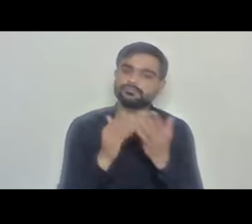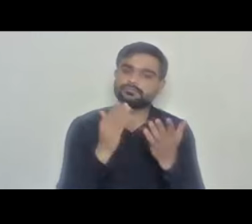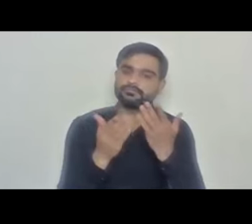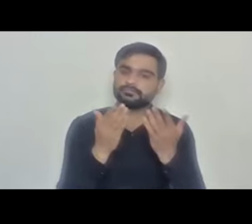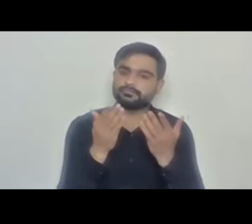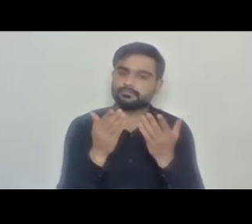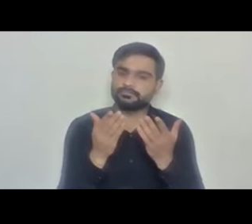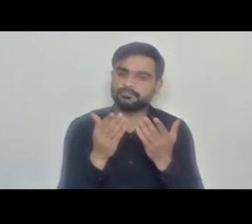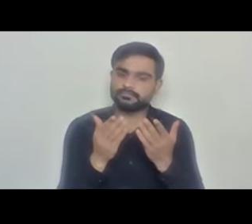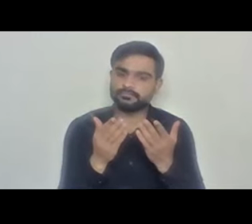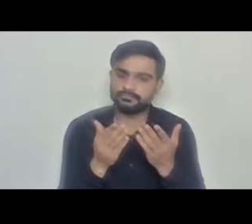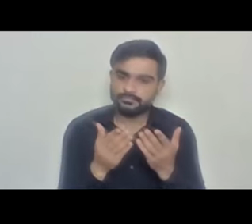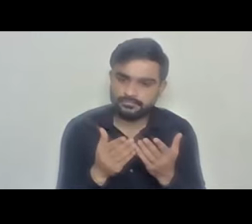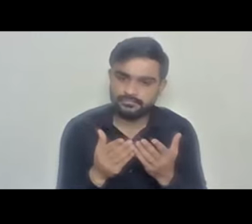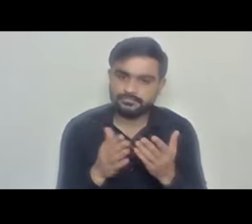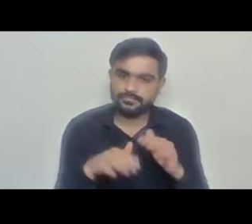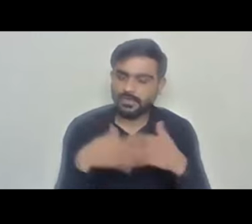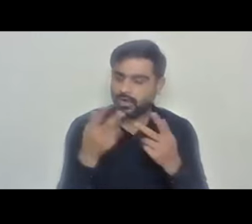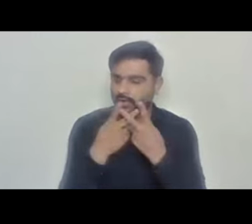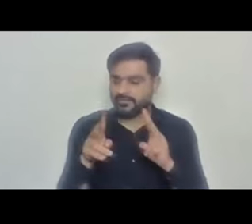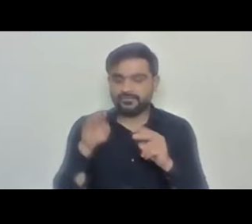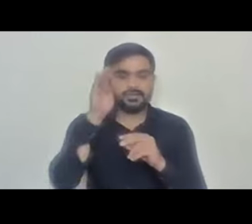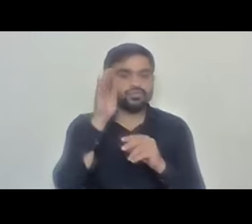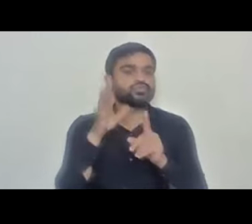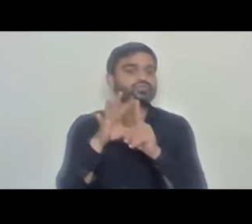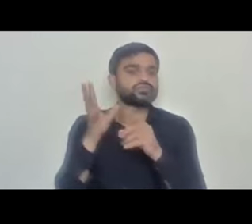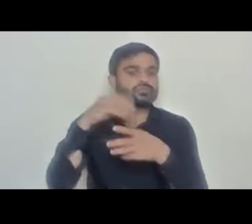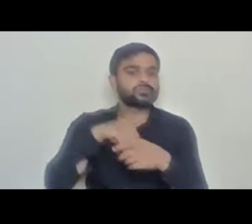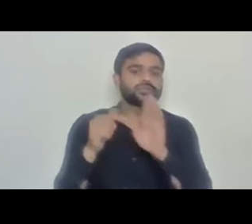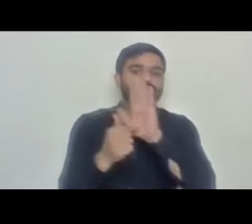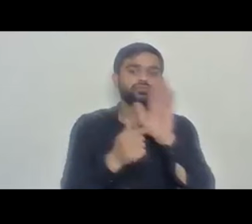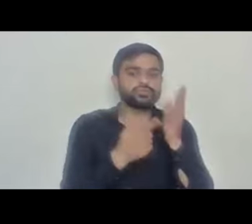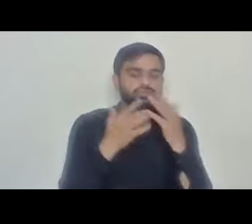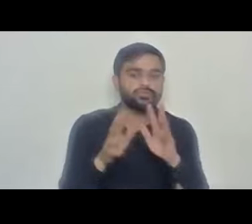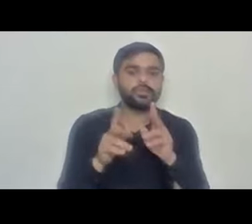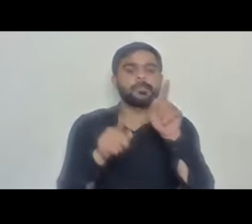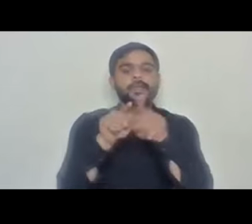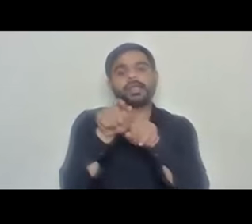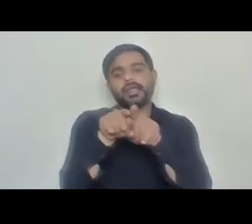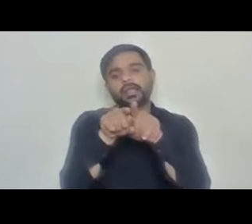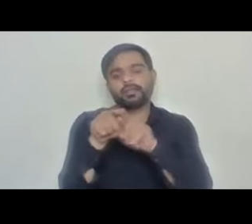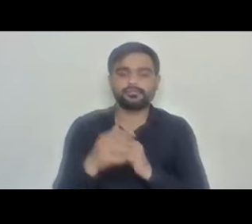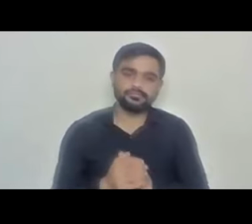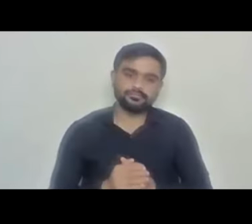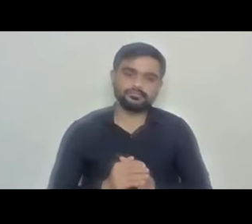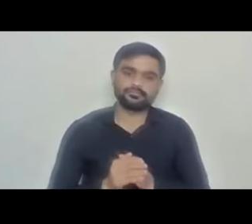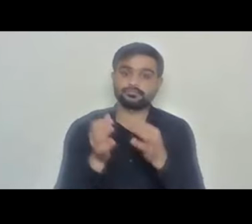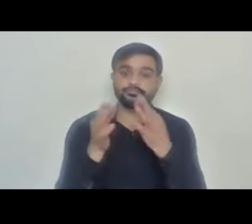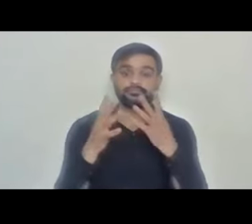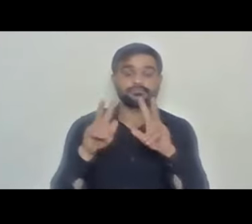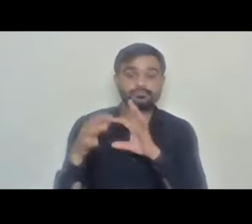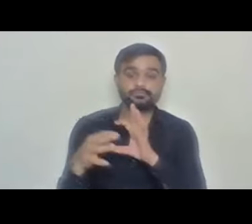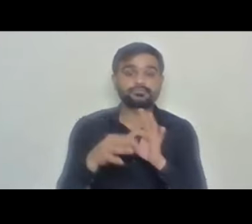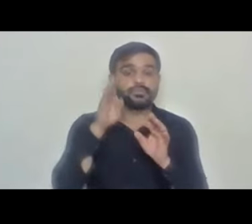uh, how different news has been represented in different. For example, there especially regional